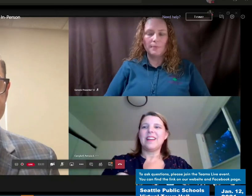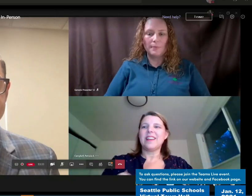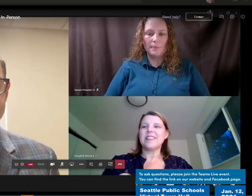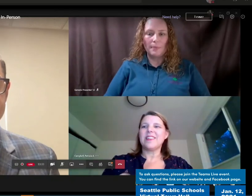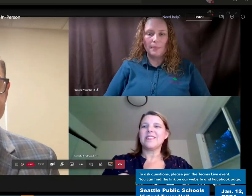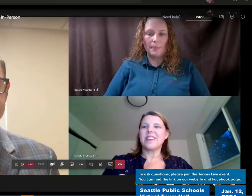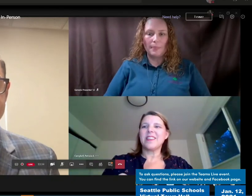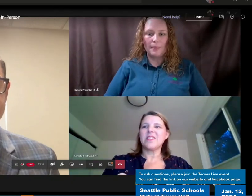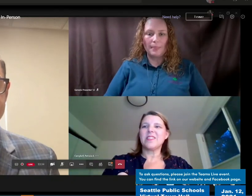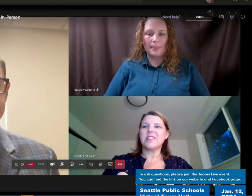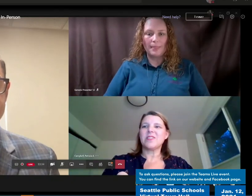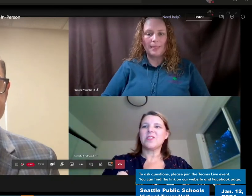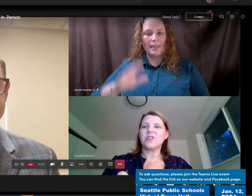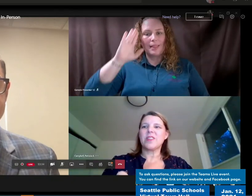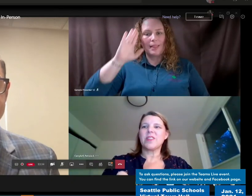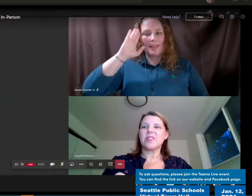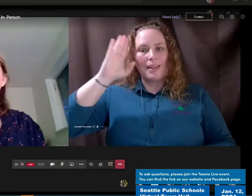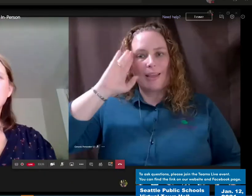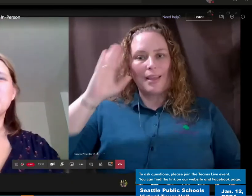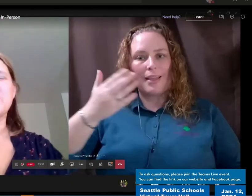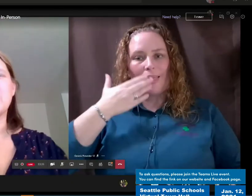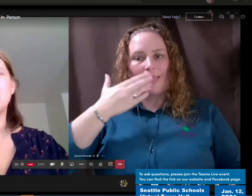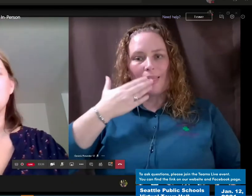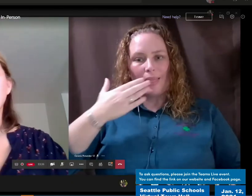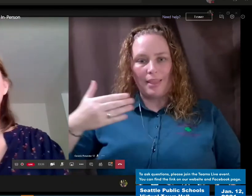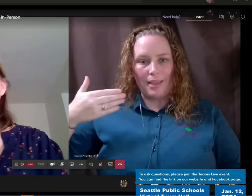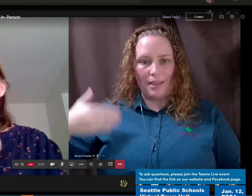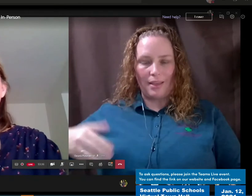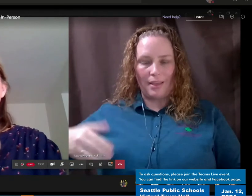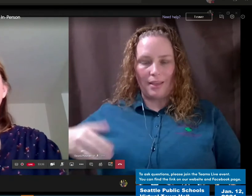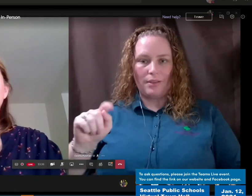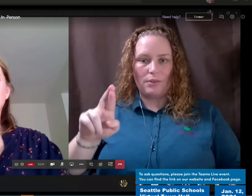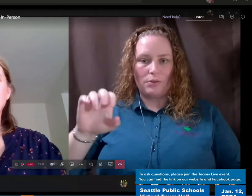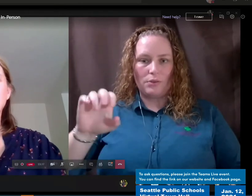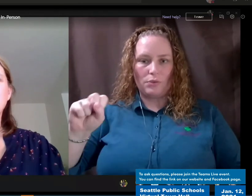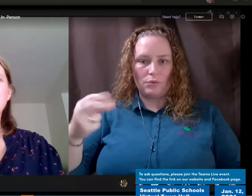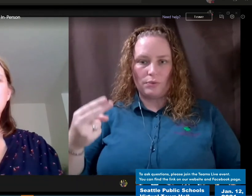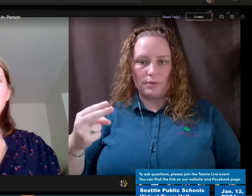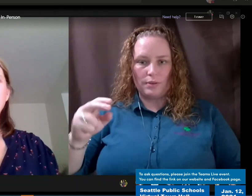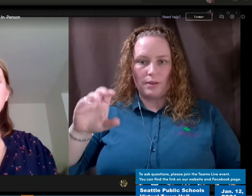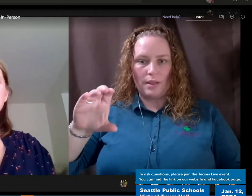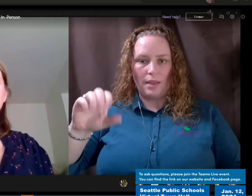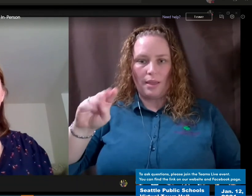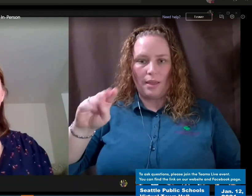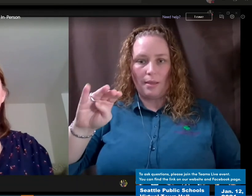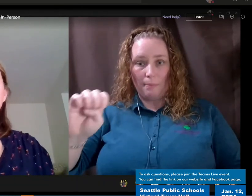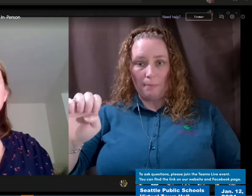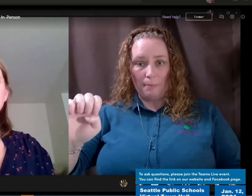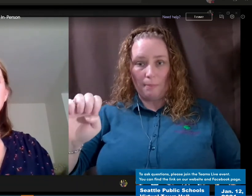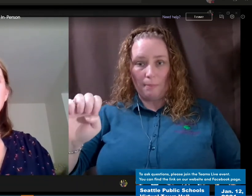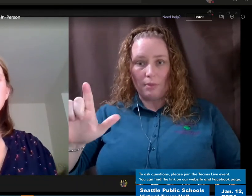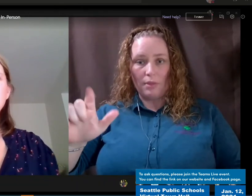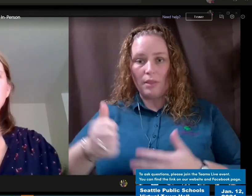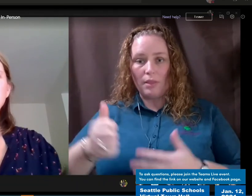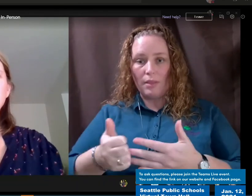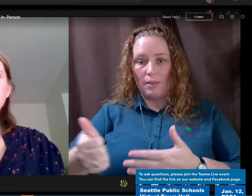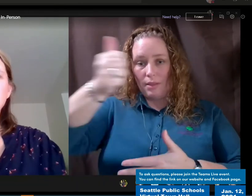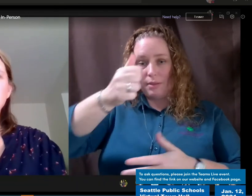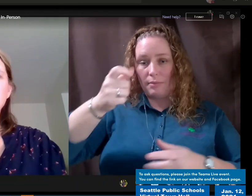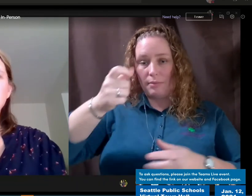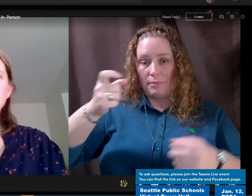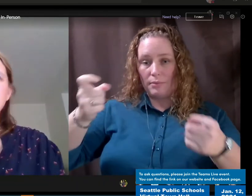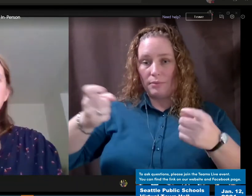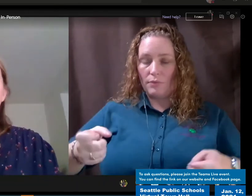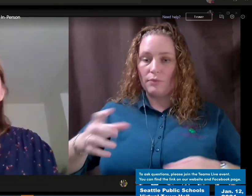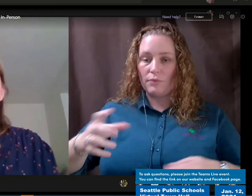Hi there, thank you. This is Trish Campbell, Executive Director of Special Education. Glad to be able to share some information with